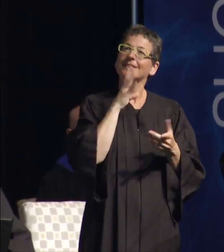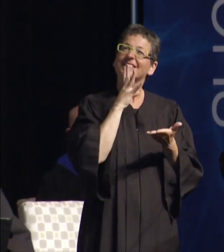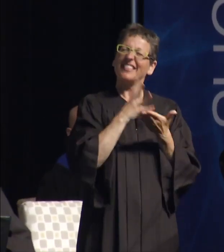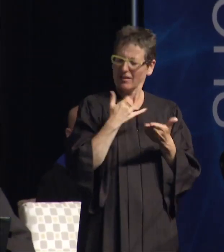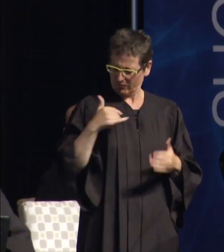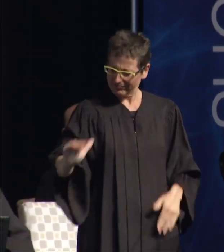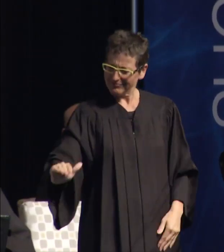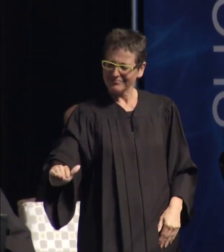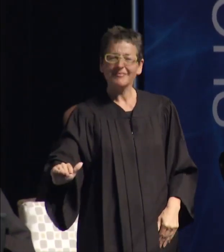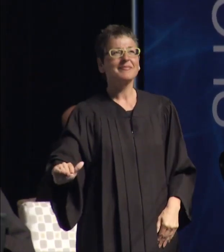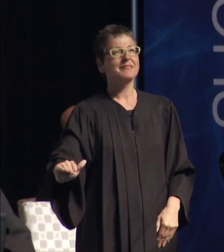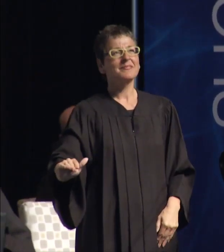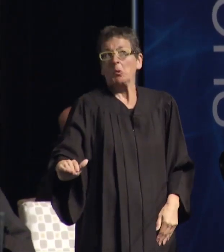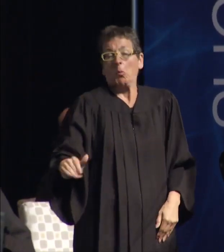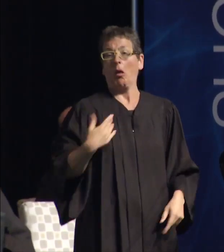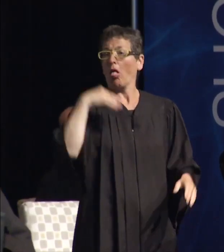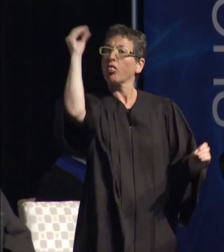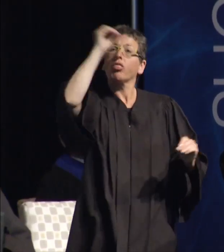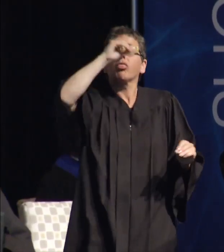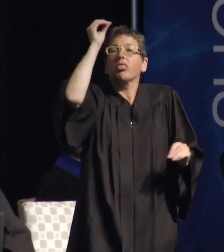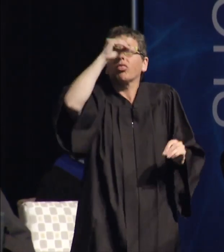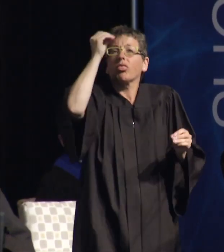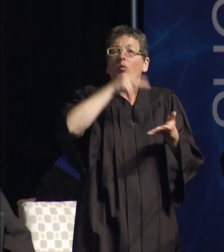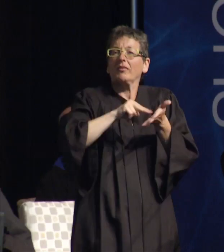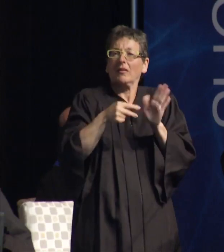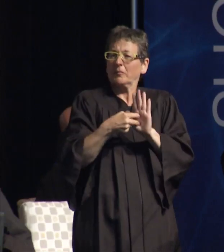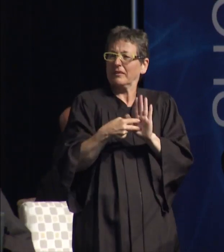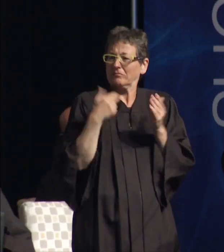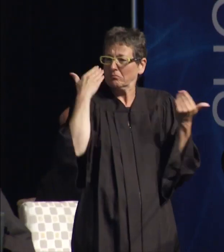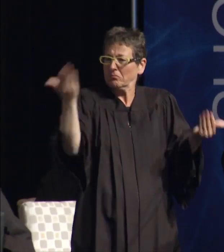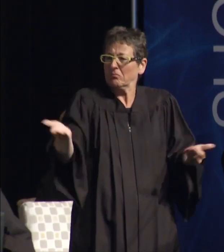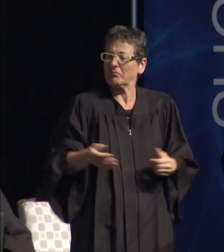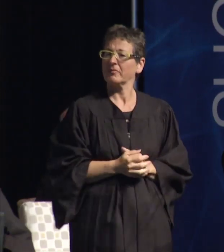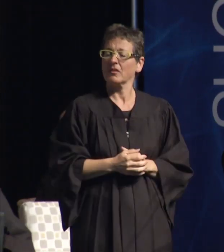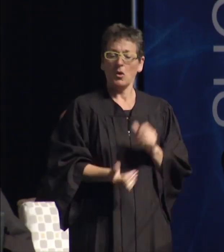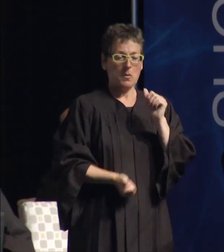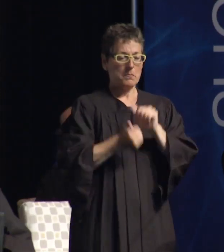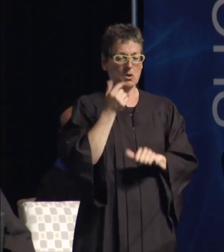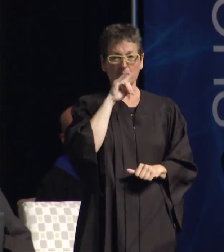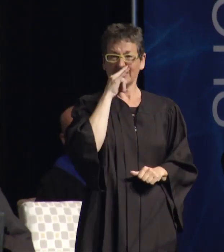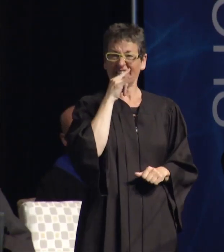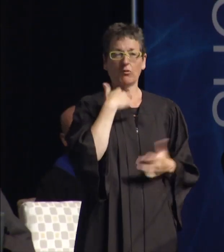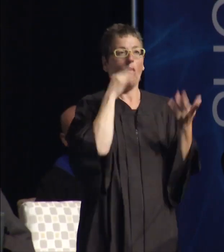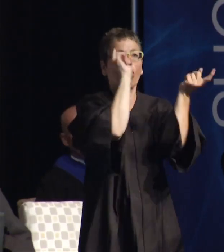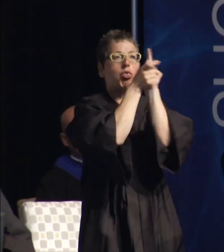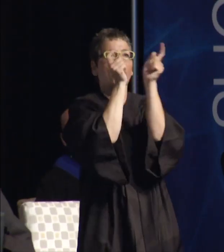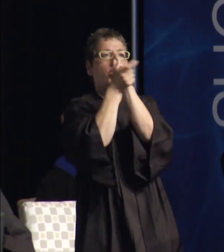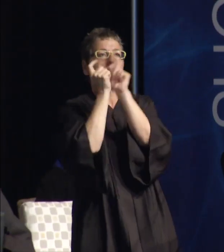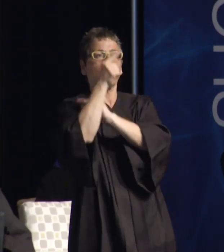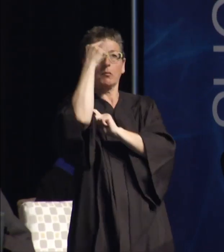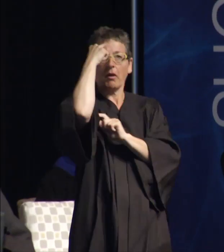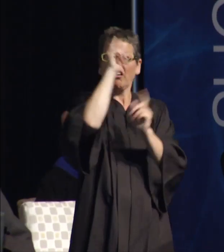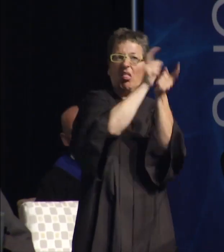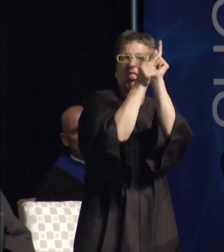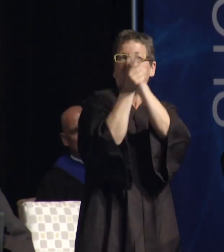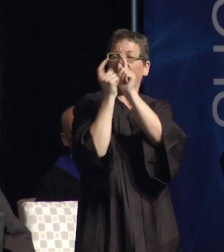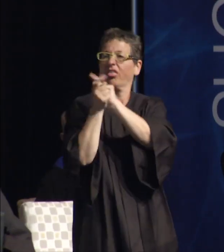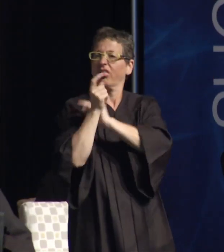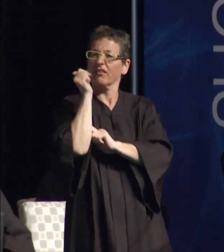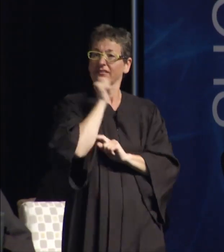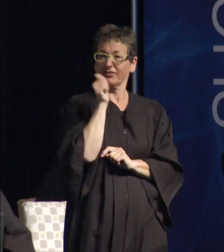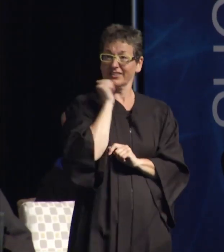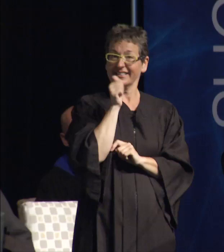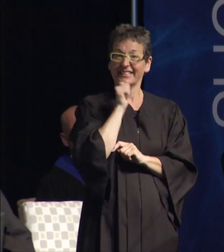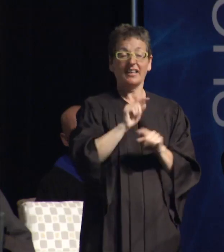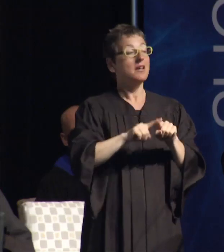In all likelihood, I had no clue of what that entailed. Like most other kids, I probably changed my mind on a daily basis. But